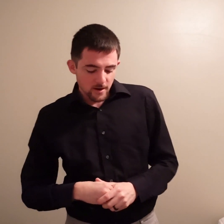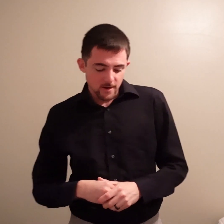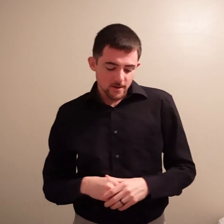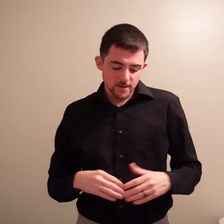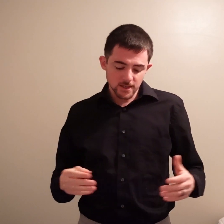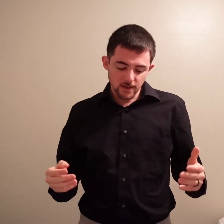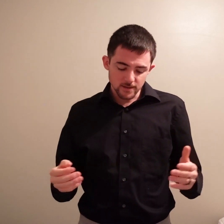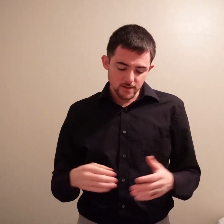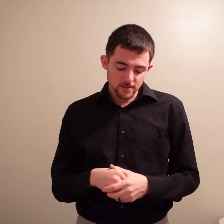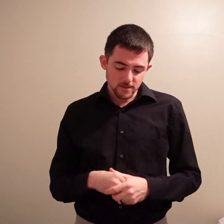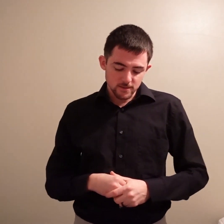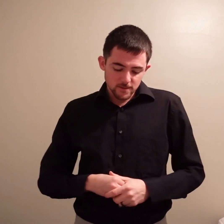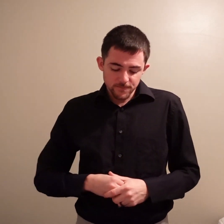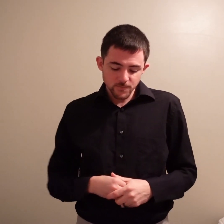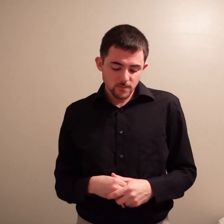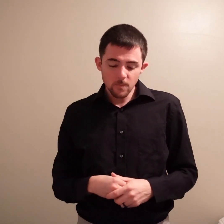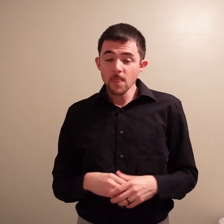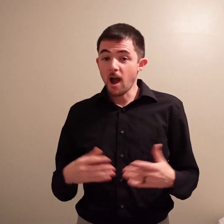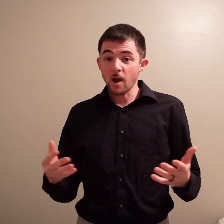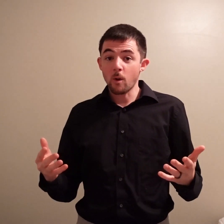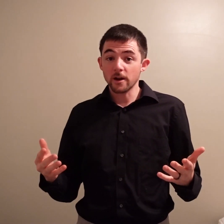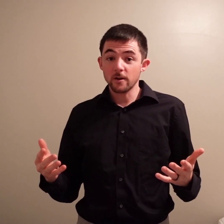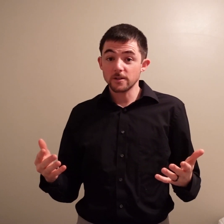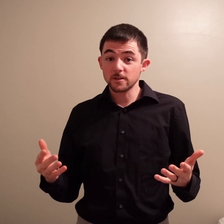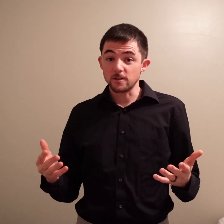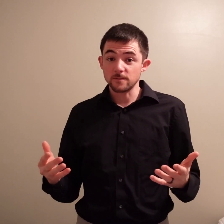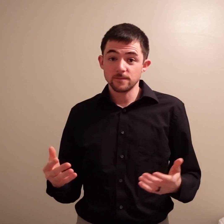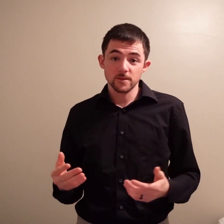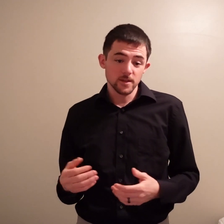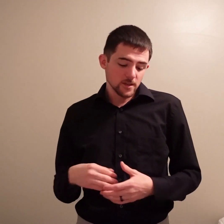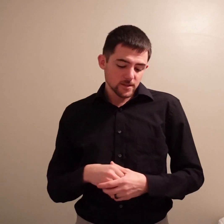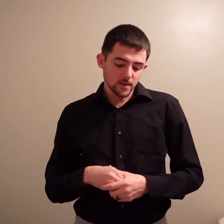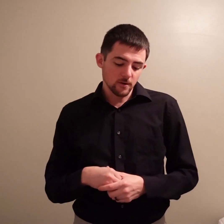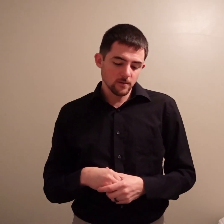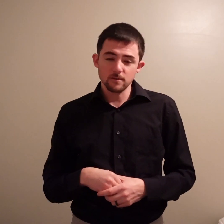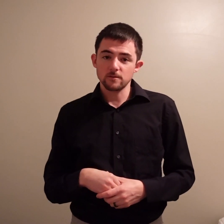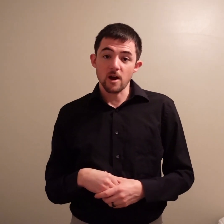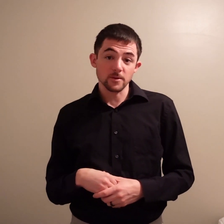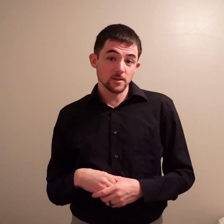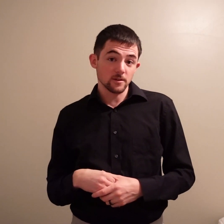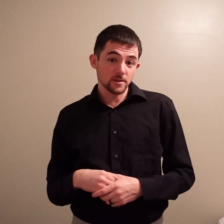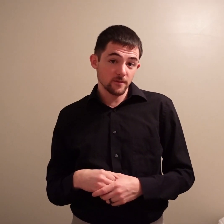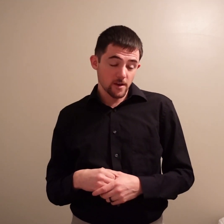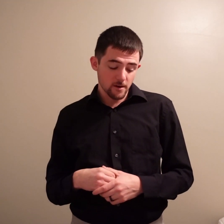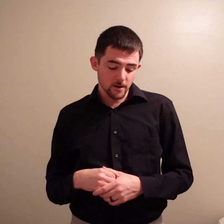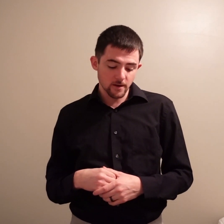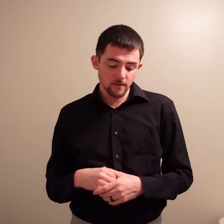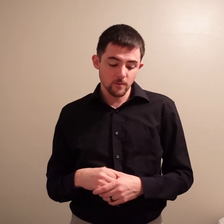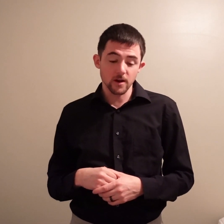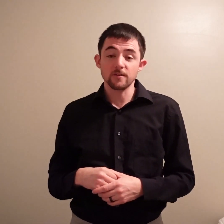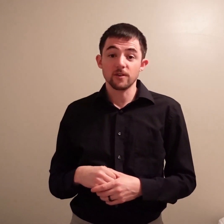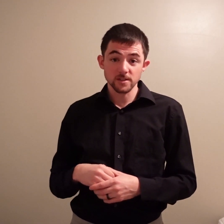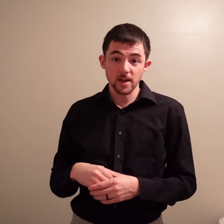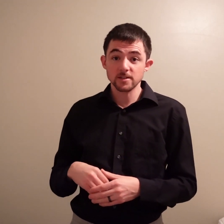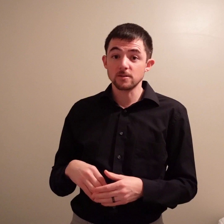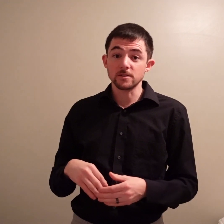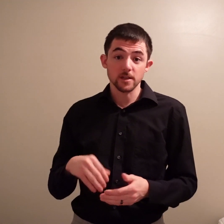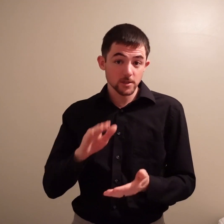Alrighty, second sentence. I want to go to school. So, grammar's a little different here again. We're going to first sign school and say